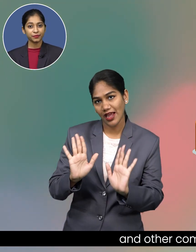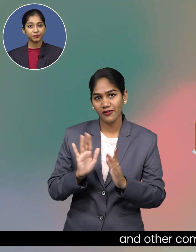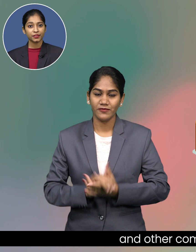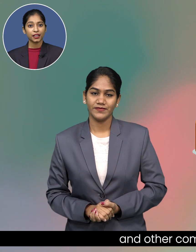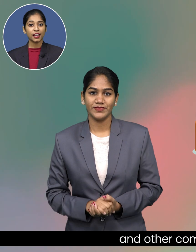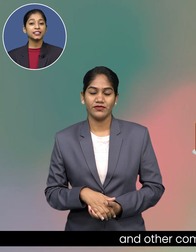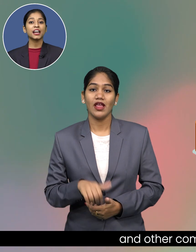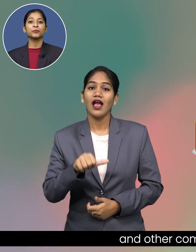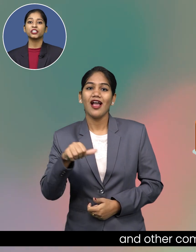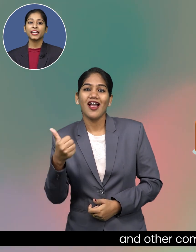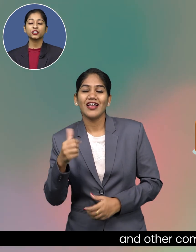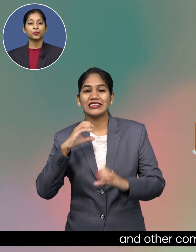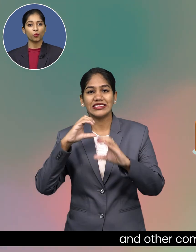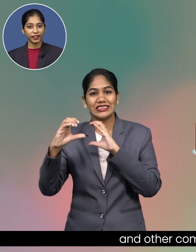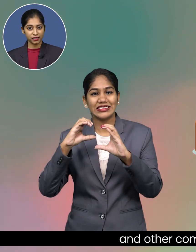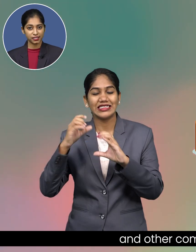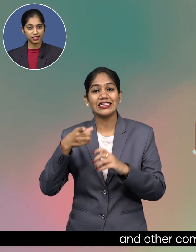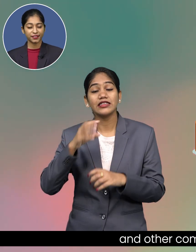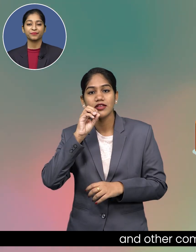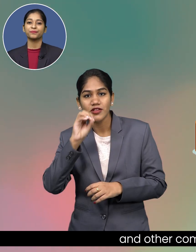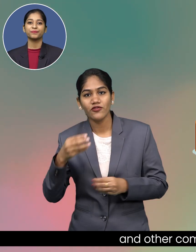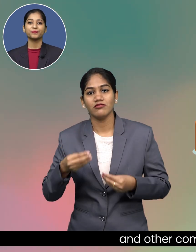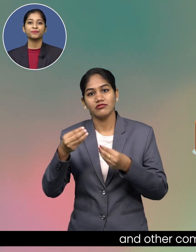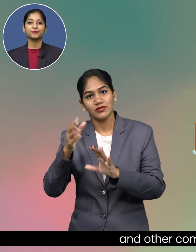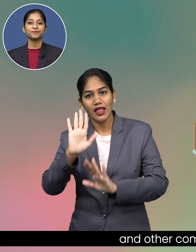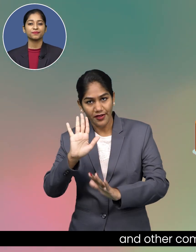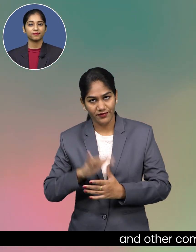and other communication providers.